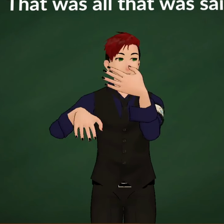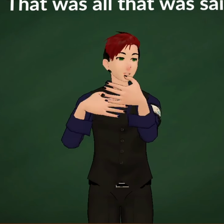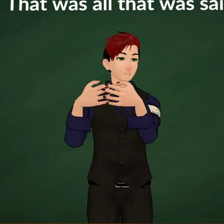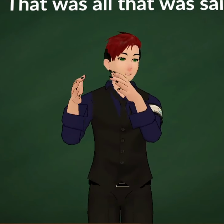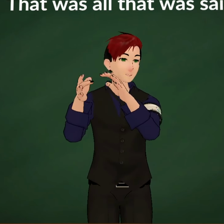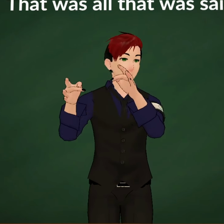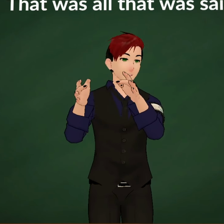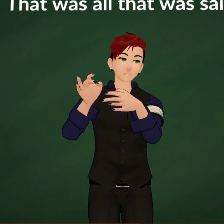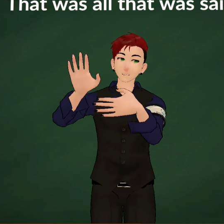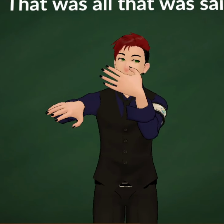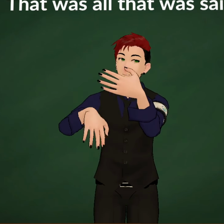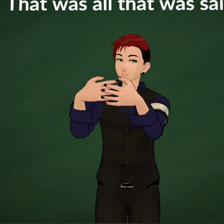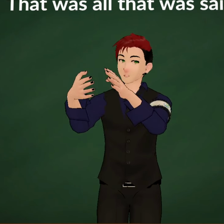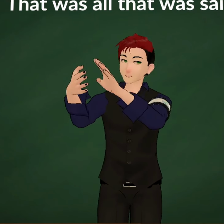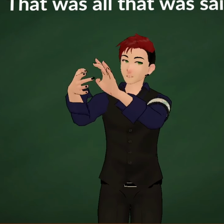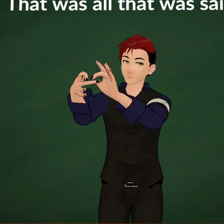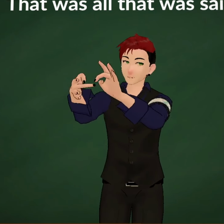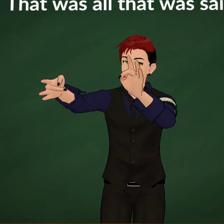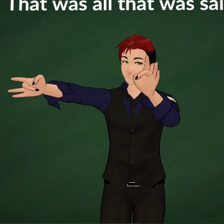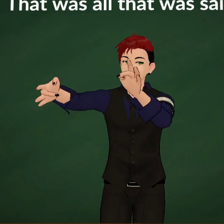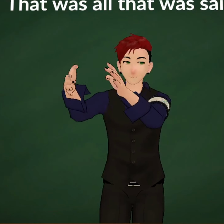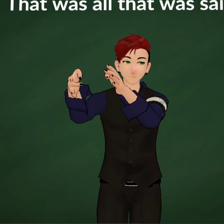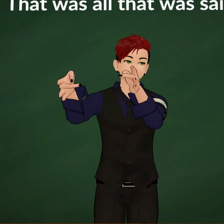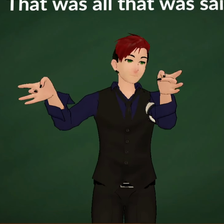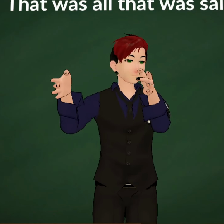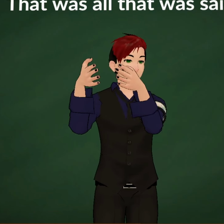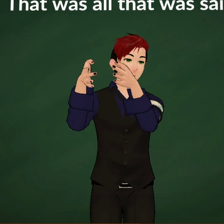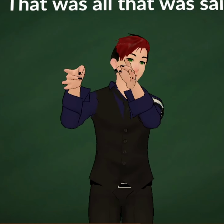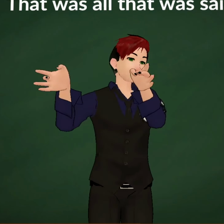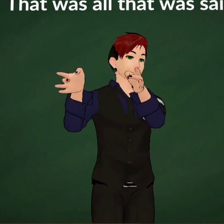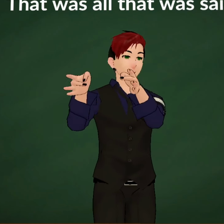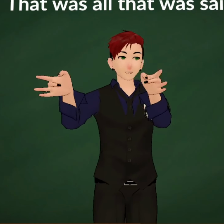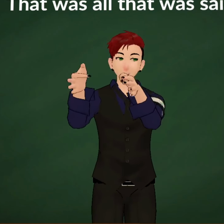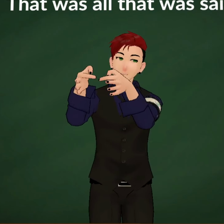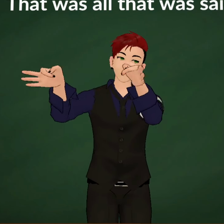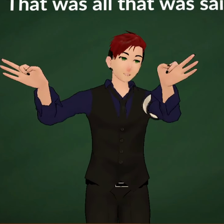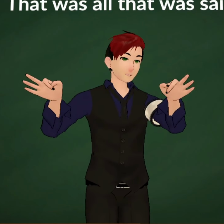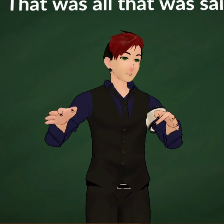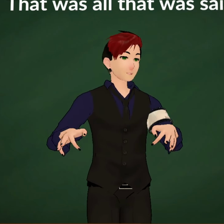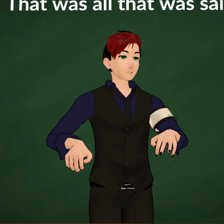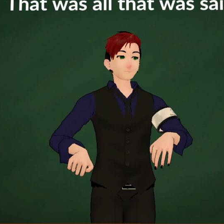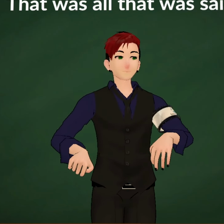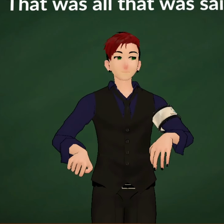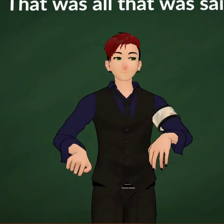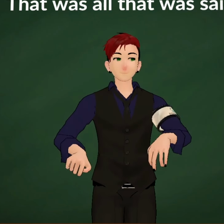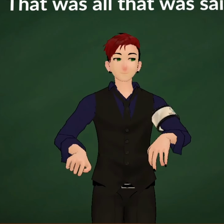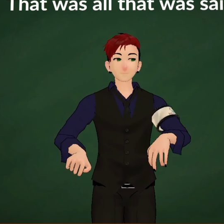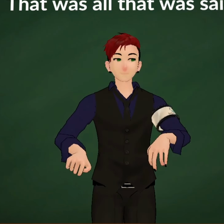That's all that was mentioned. That's all that would have been captioned on a TV.